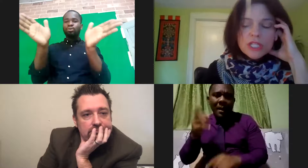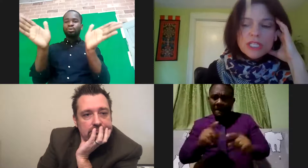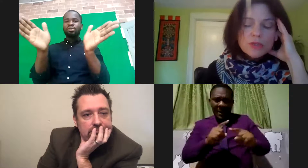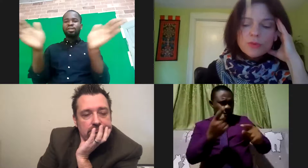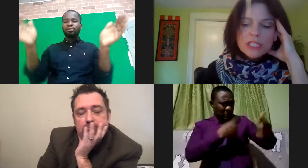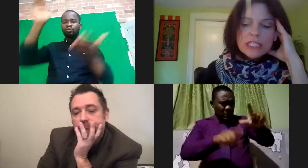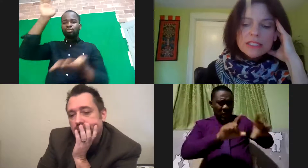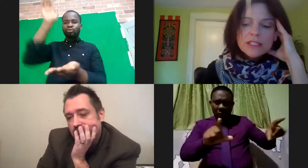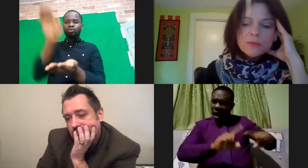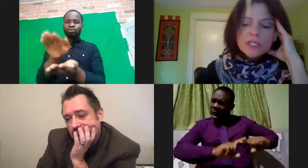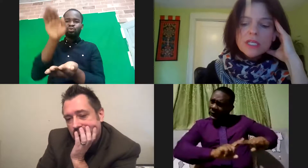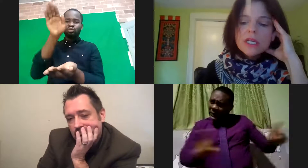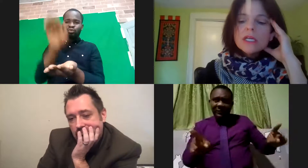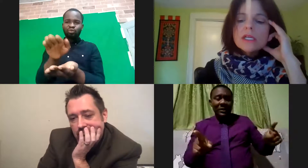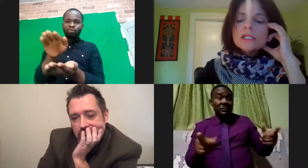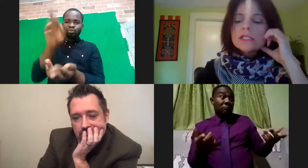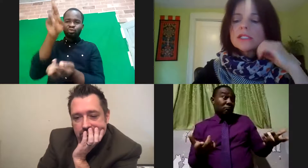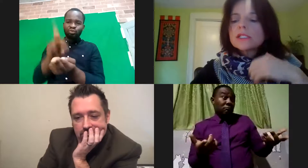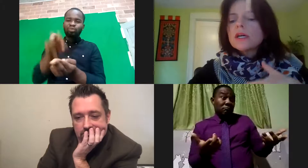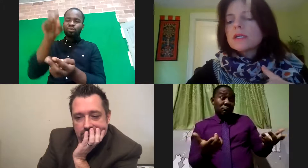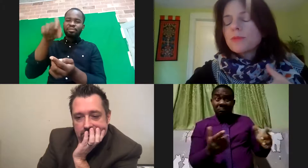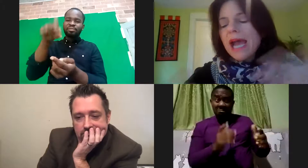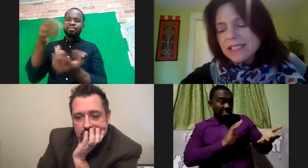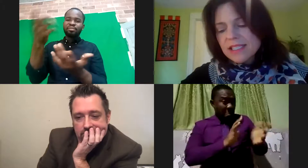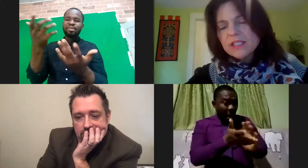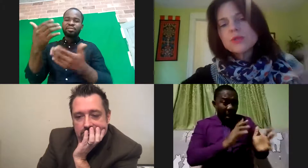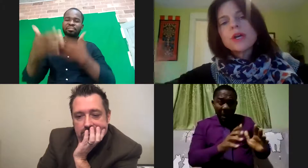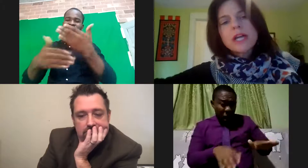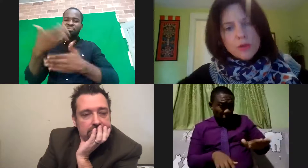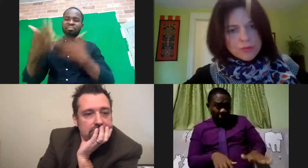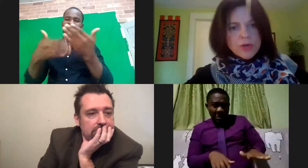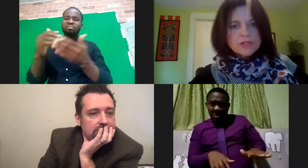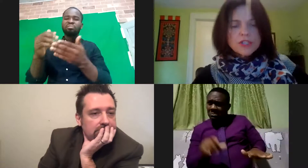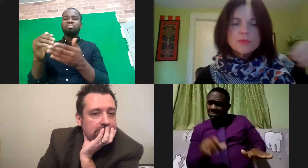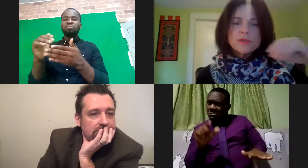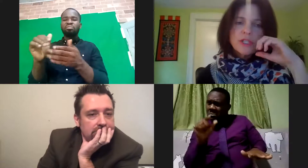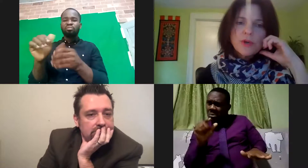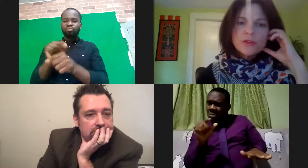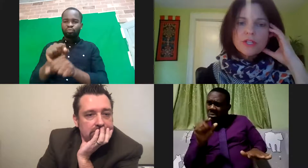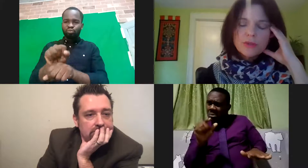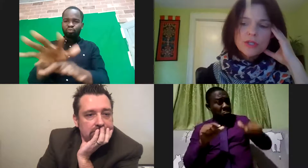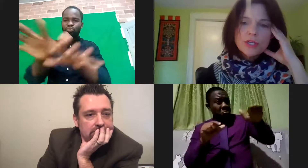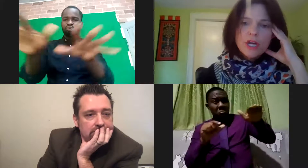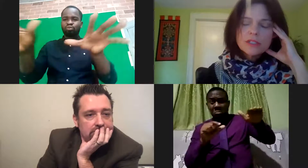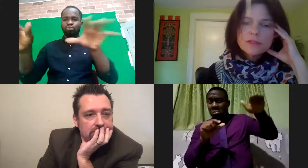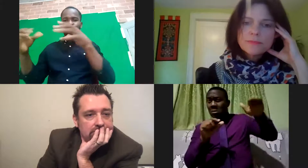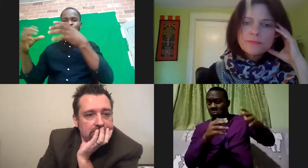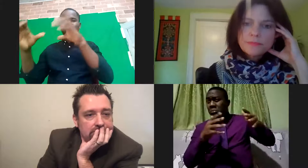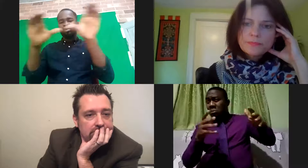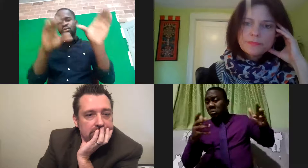reduced that it really needs to be practice that is spread out throughout the community, whether hearing or